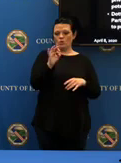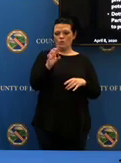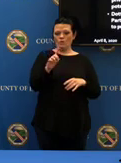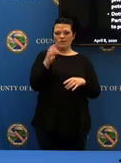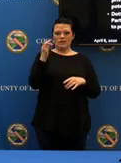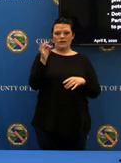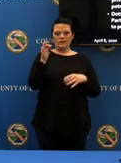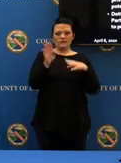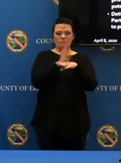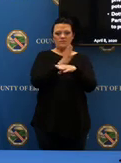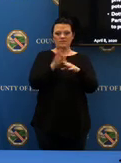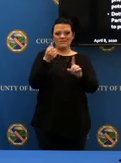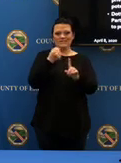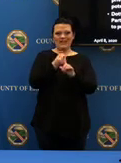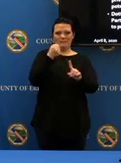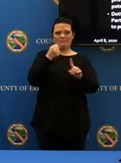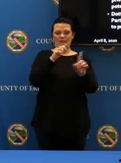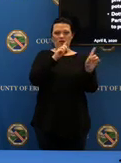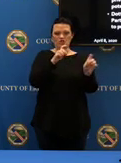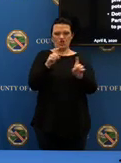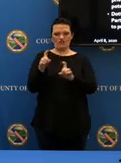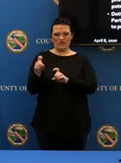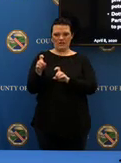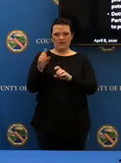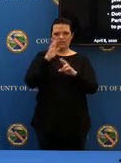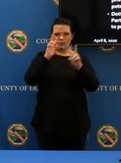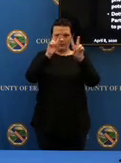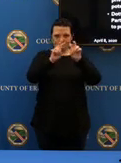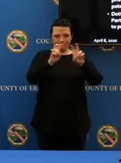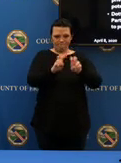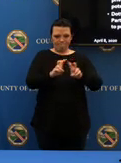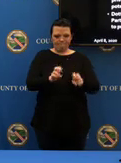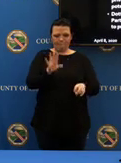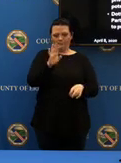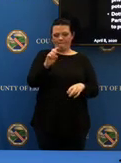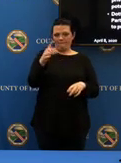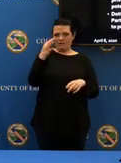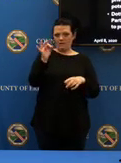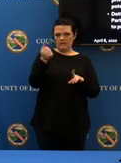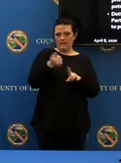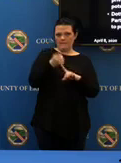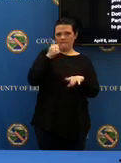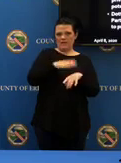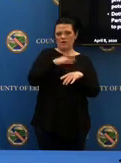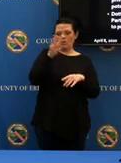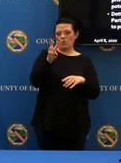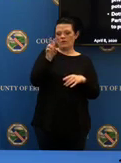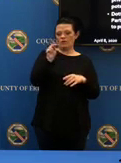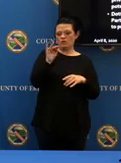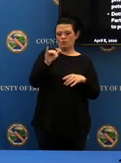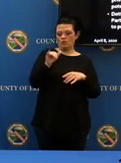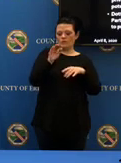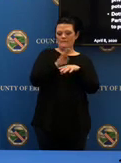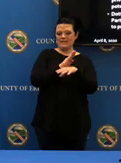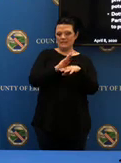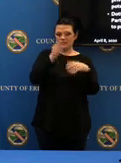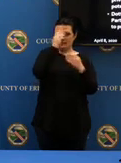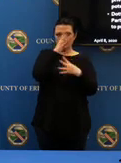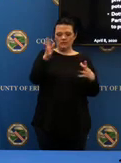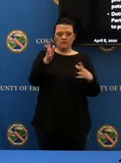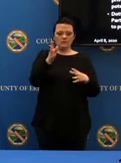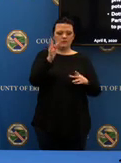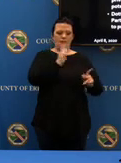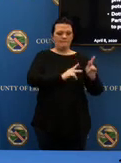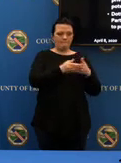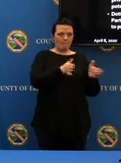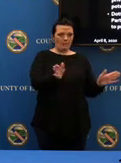Impact Survey. The survey will assess COVID-19 impact on Western New York businesses and inform the public and private